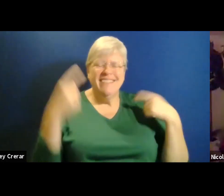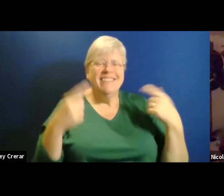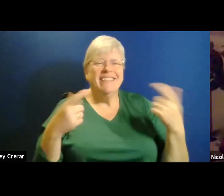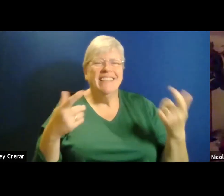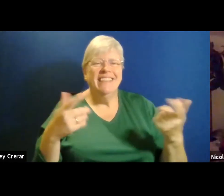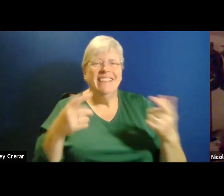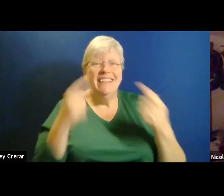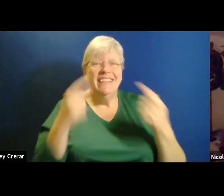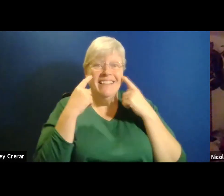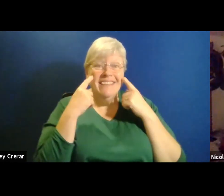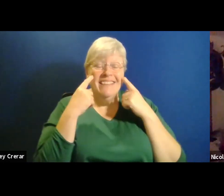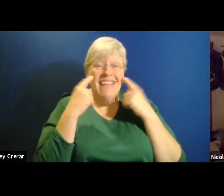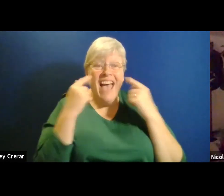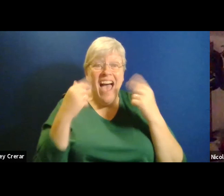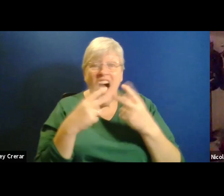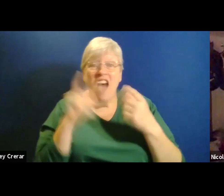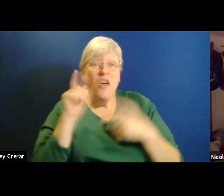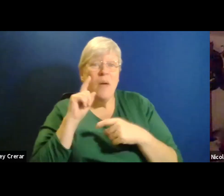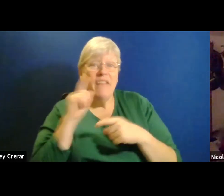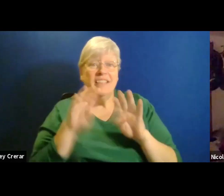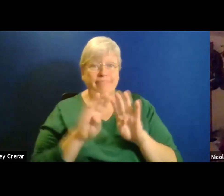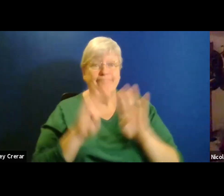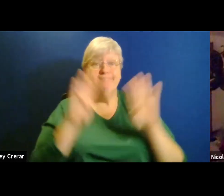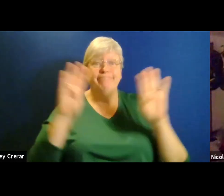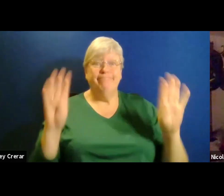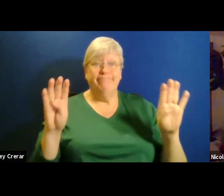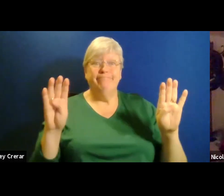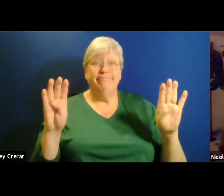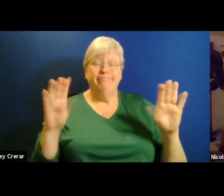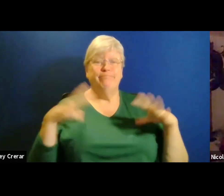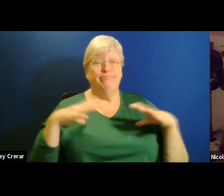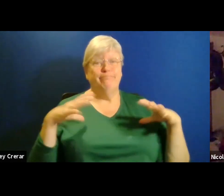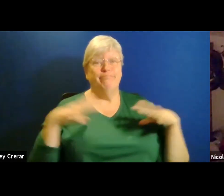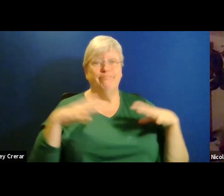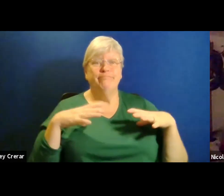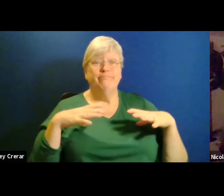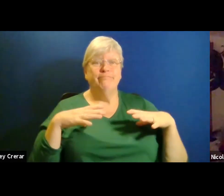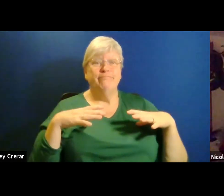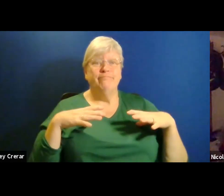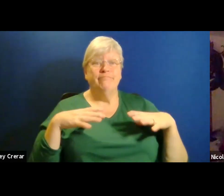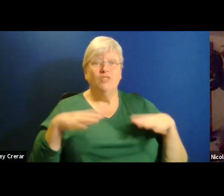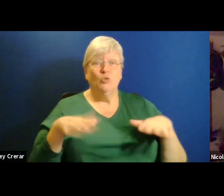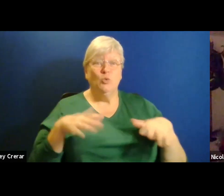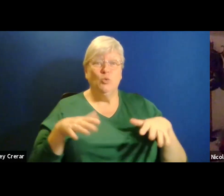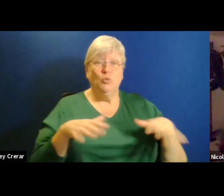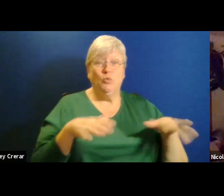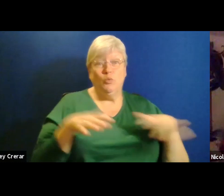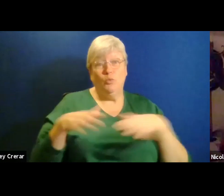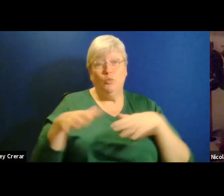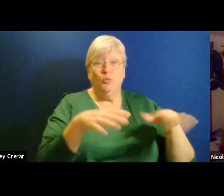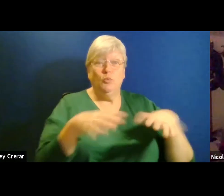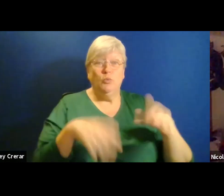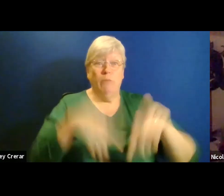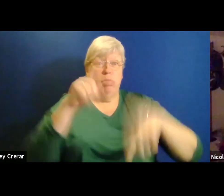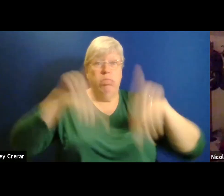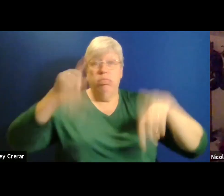alone, other wifeys lined up, under the michty steps. Shimmies, ah, shapes and sizes,